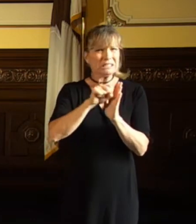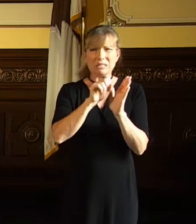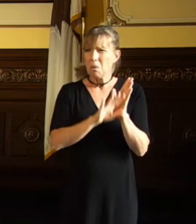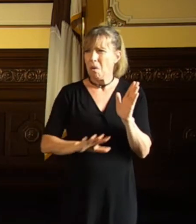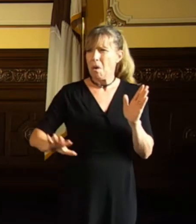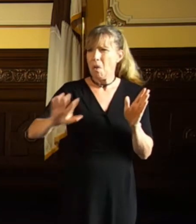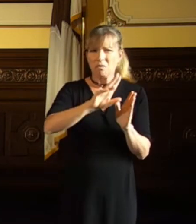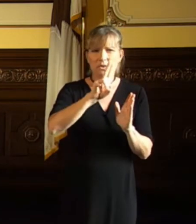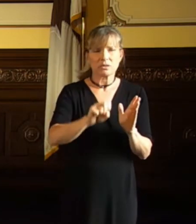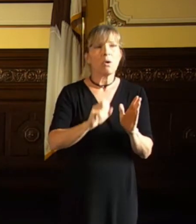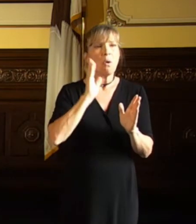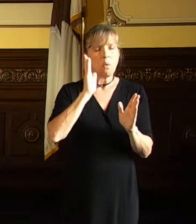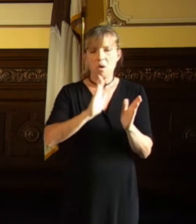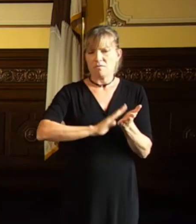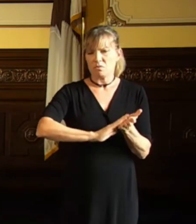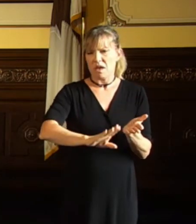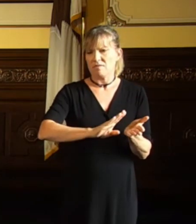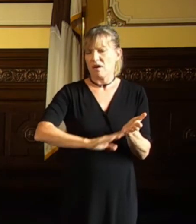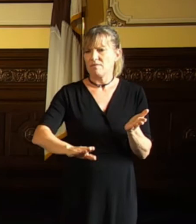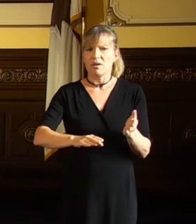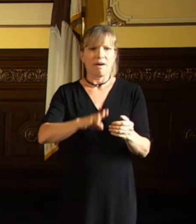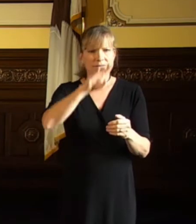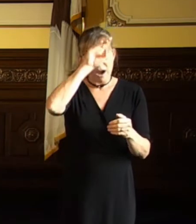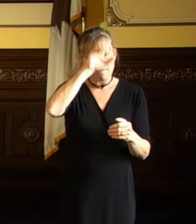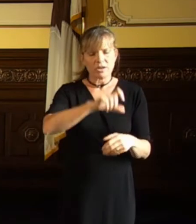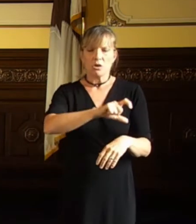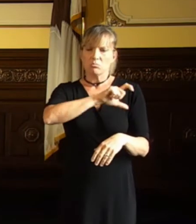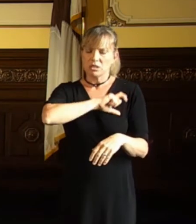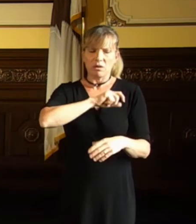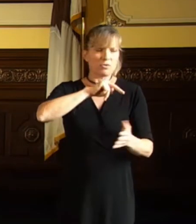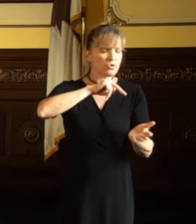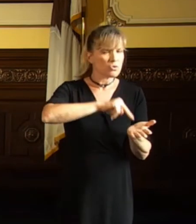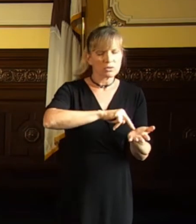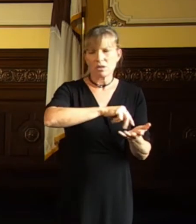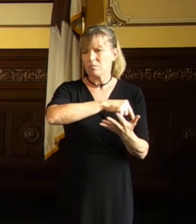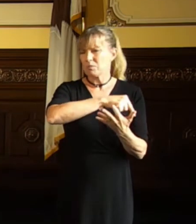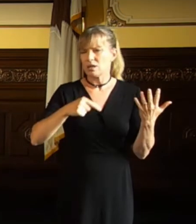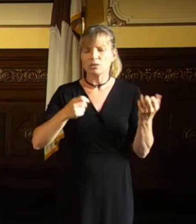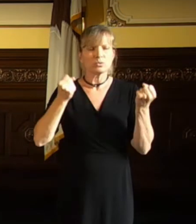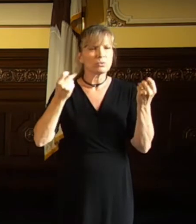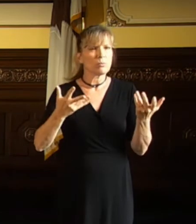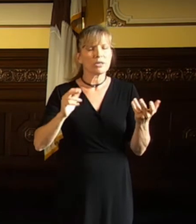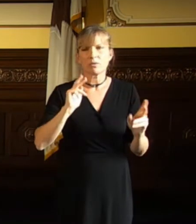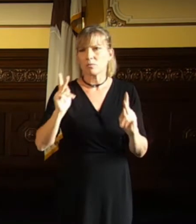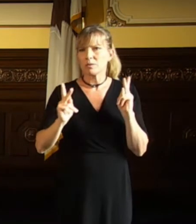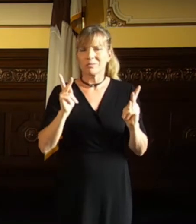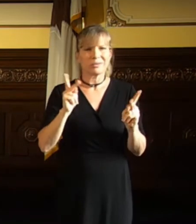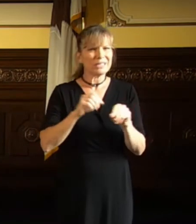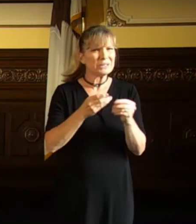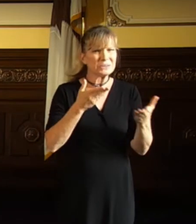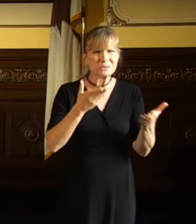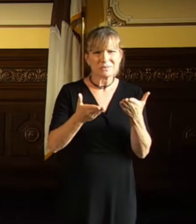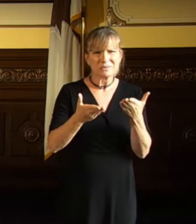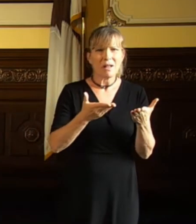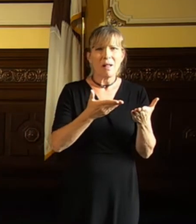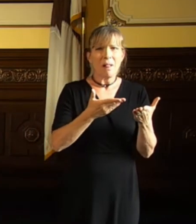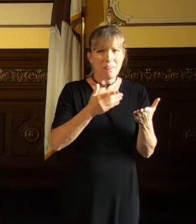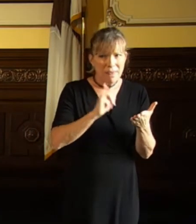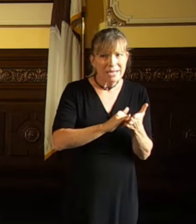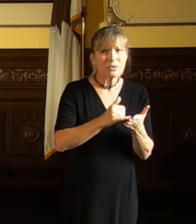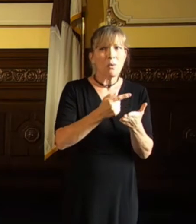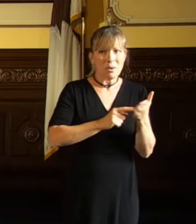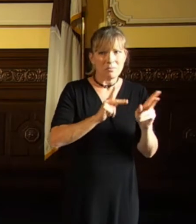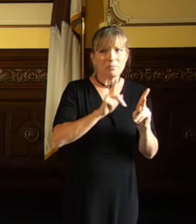nation will end up laying off firefighters and police officers and nurses and so many other people, and the services that people need